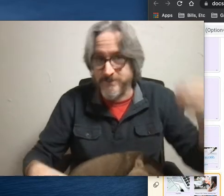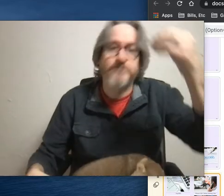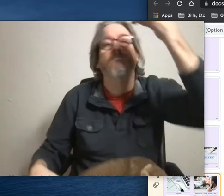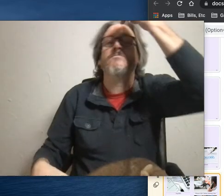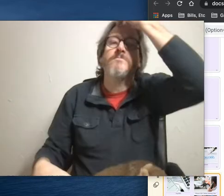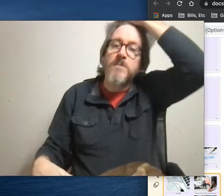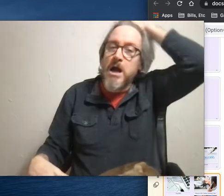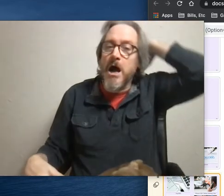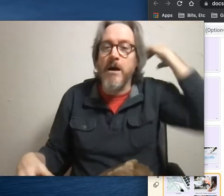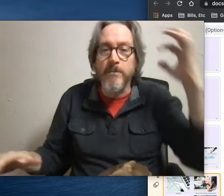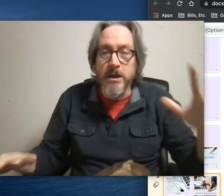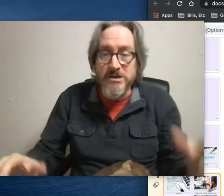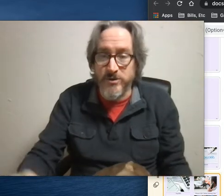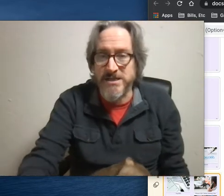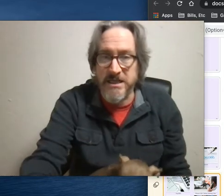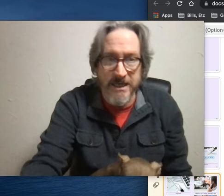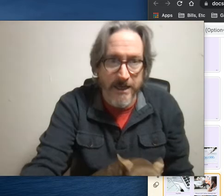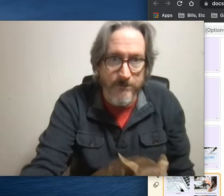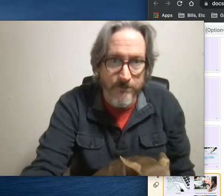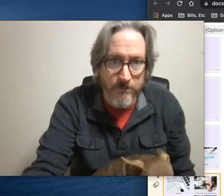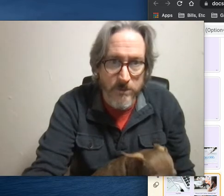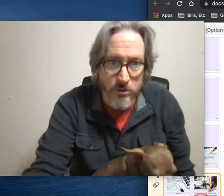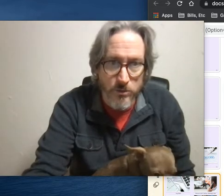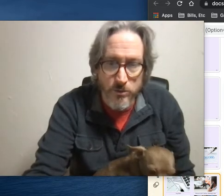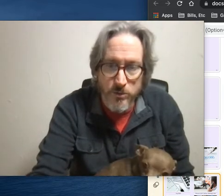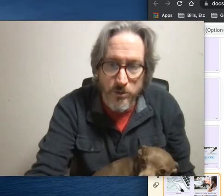videos. So that's cleaning.